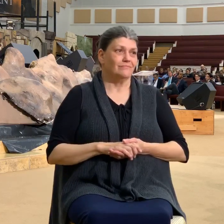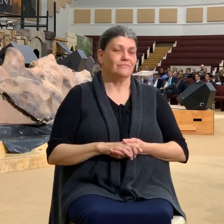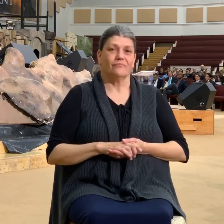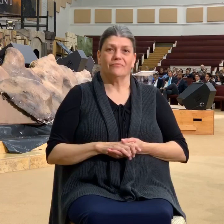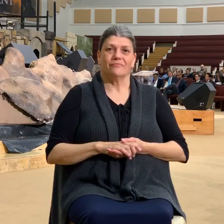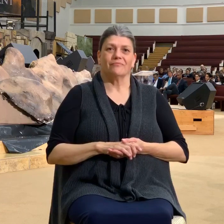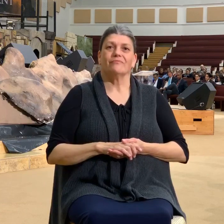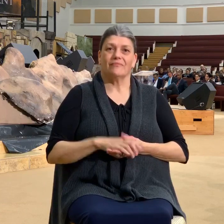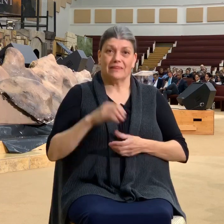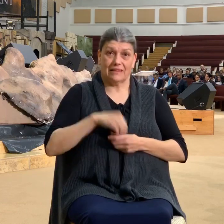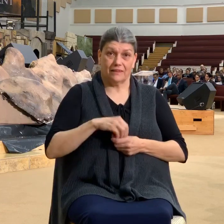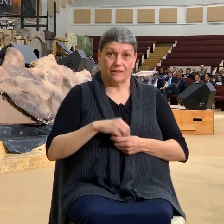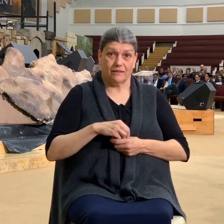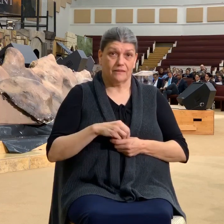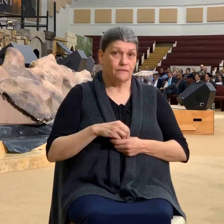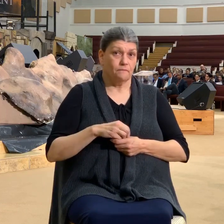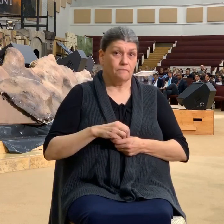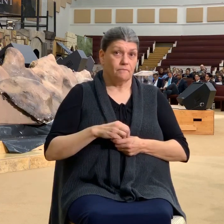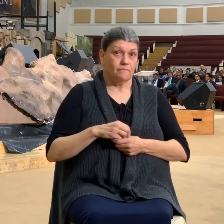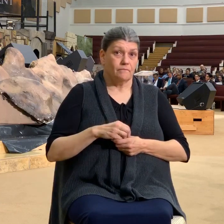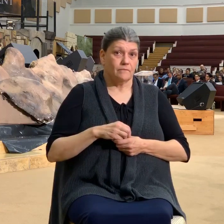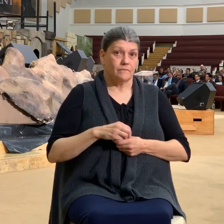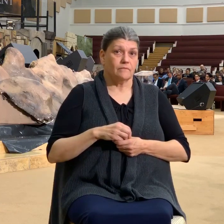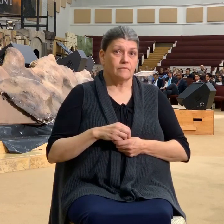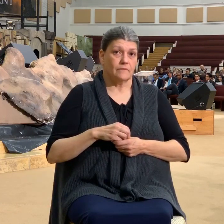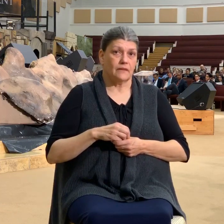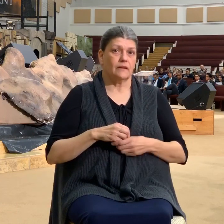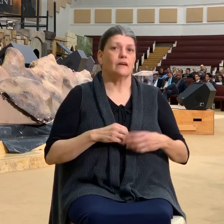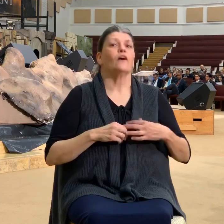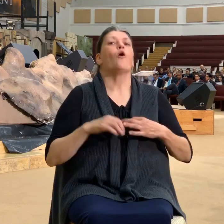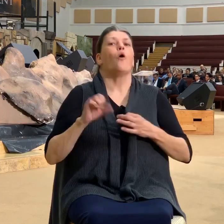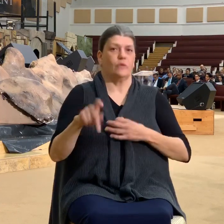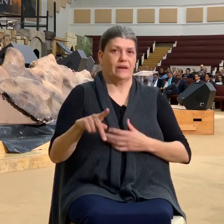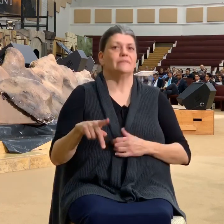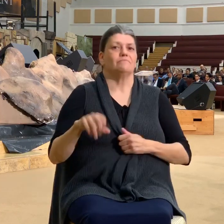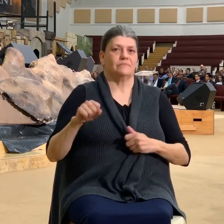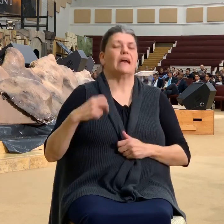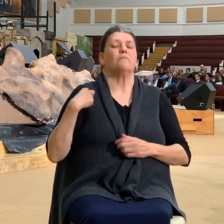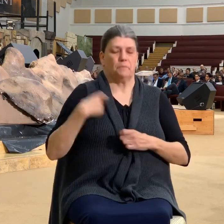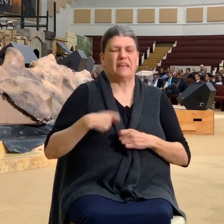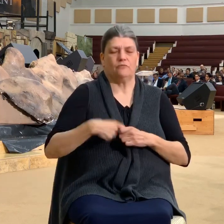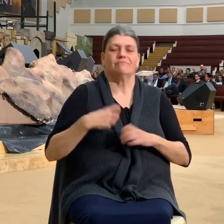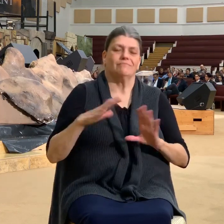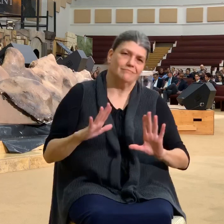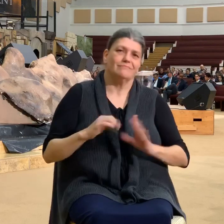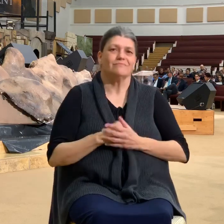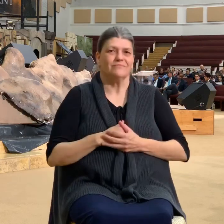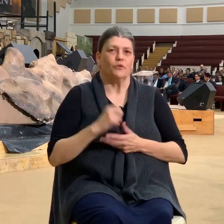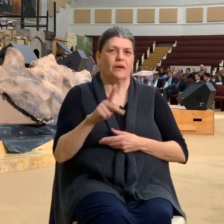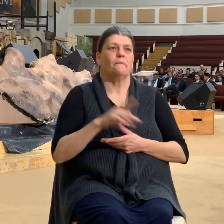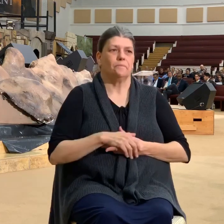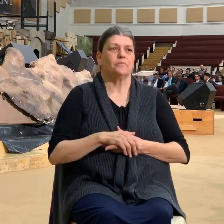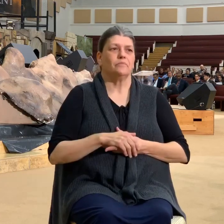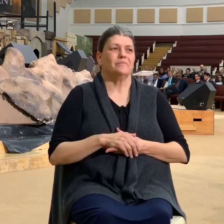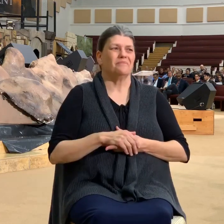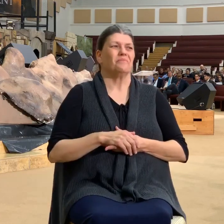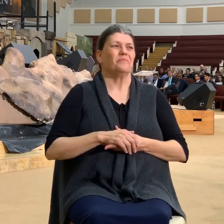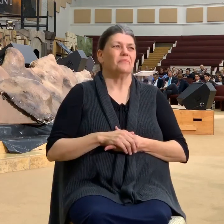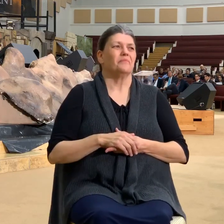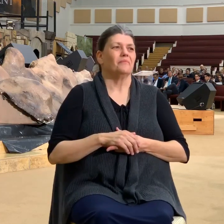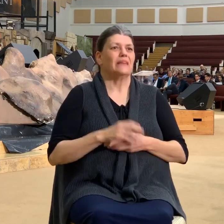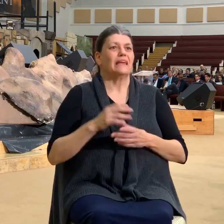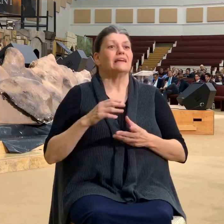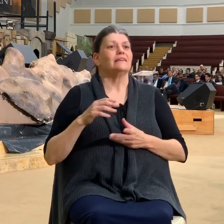En lugar de velo le es dado el cabello. En lugar means